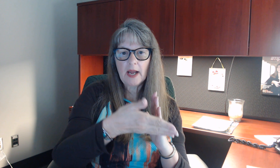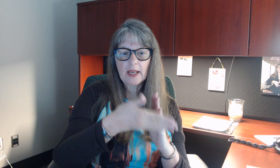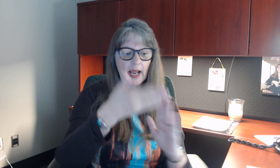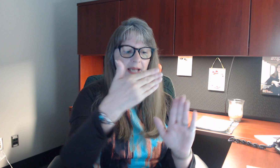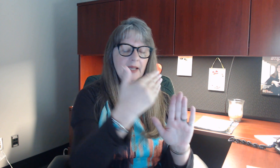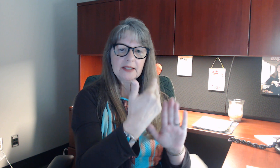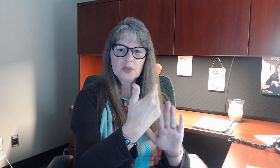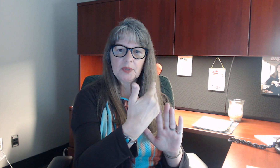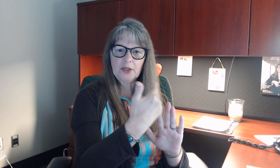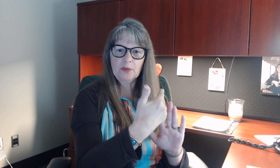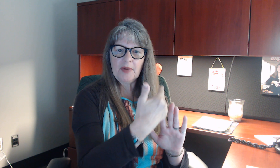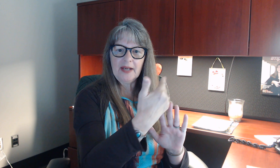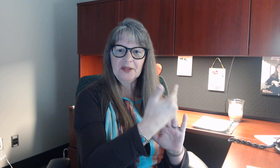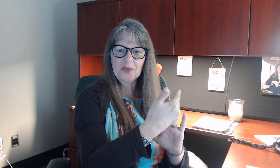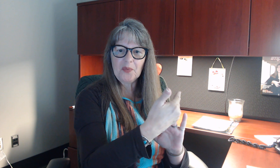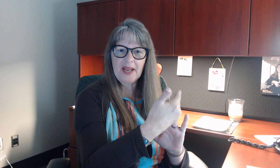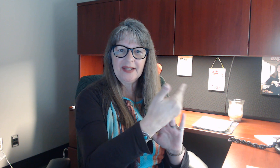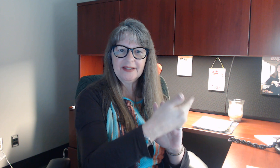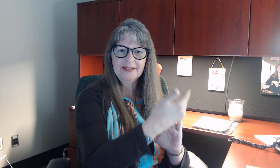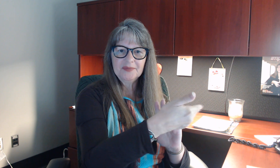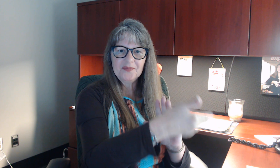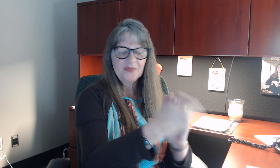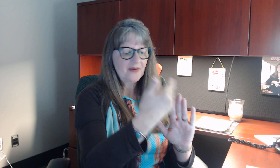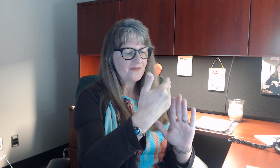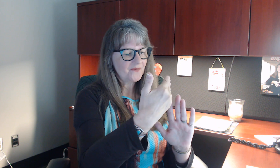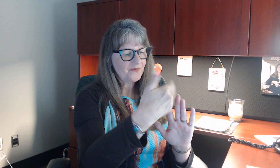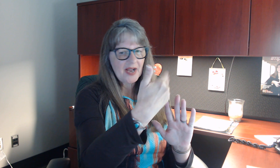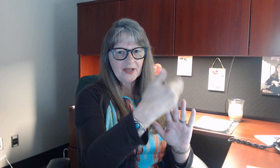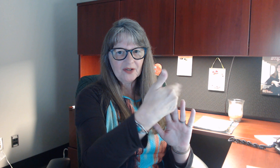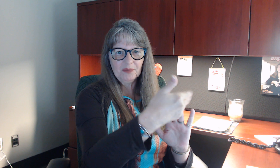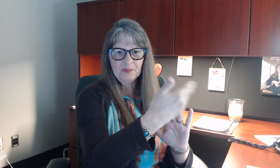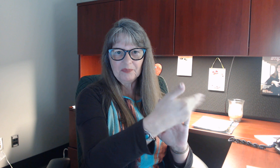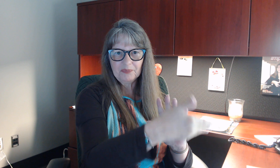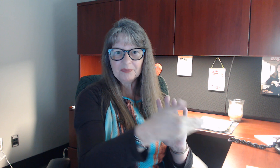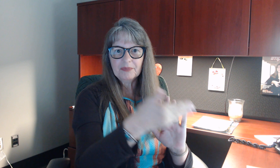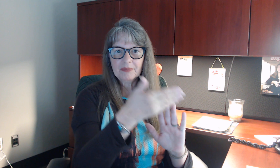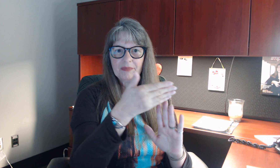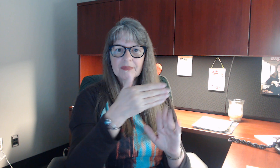I like this one, like you're filing it away. File.